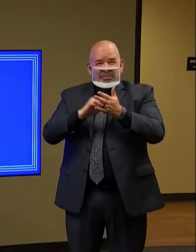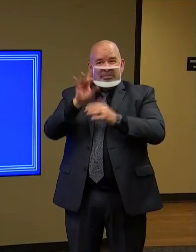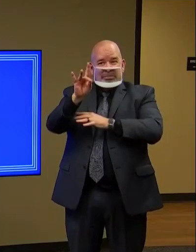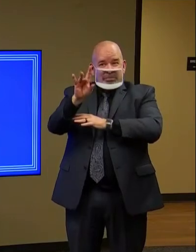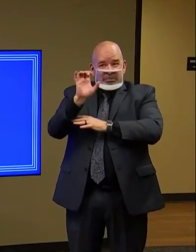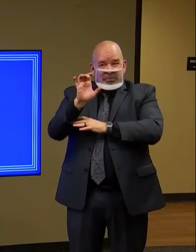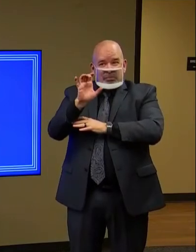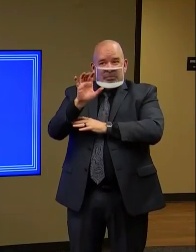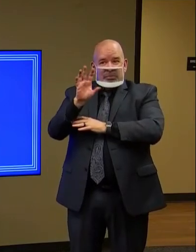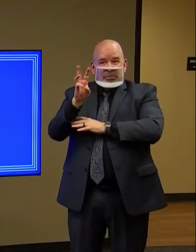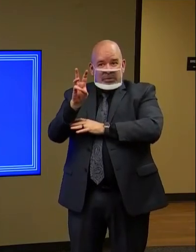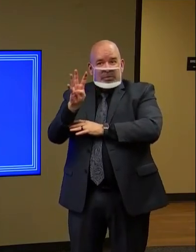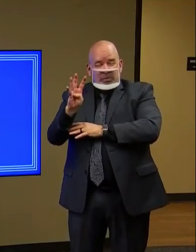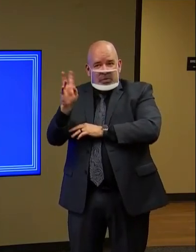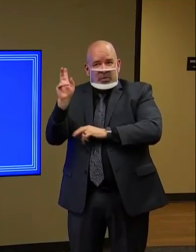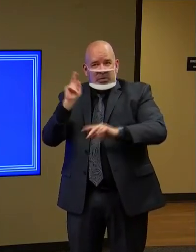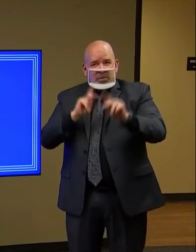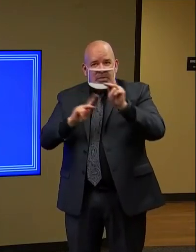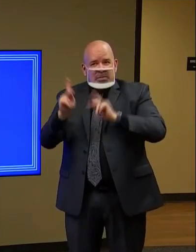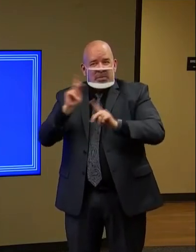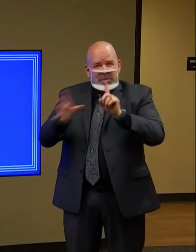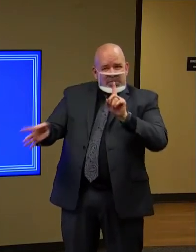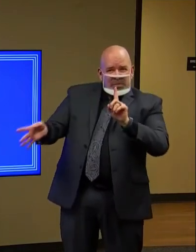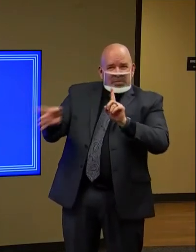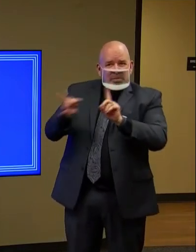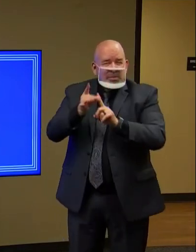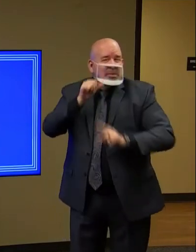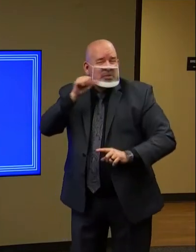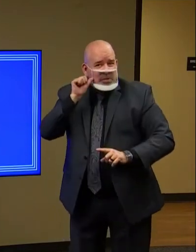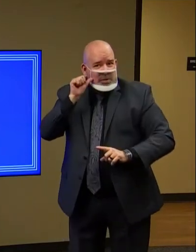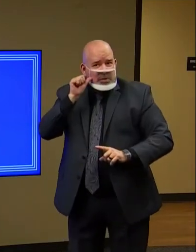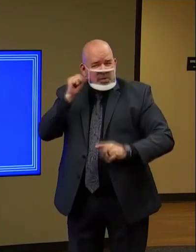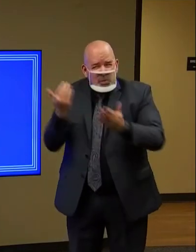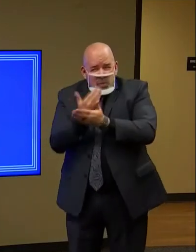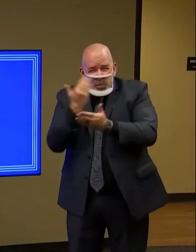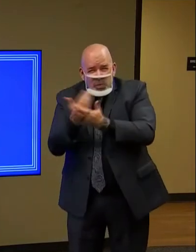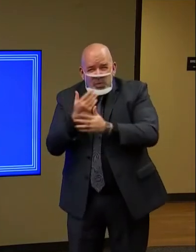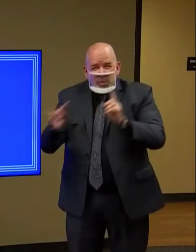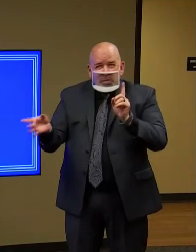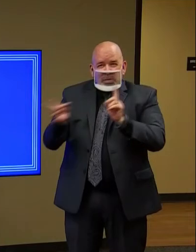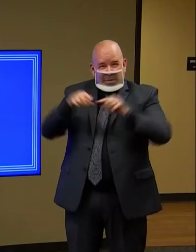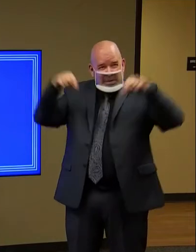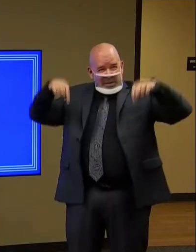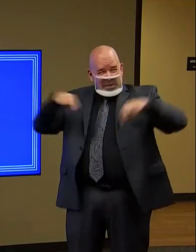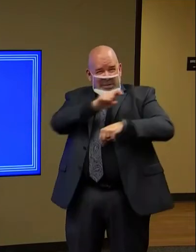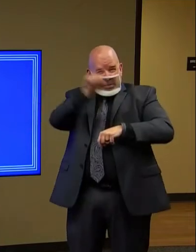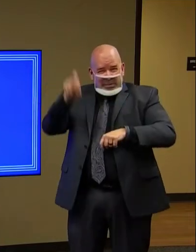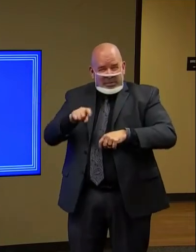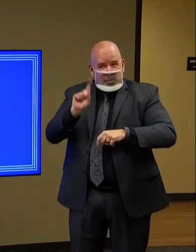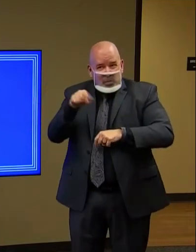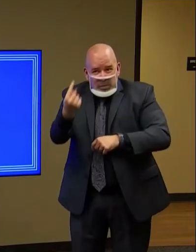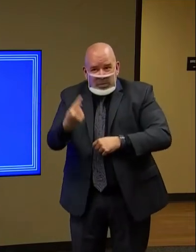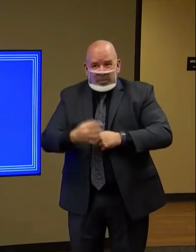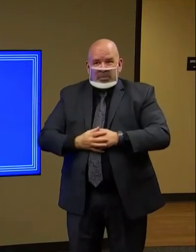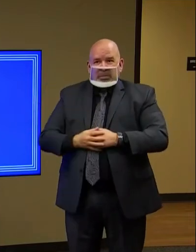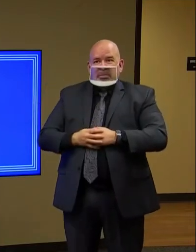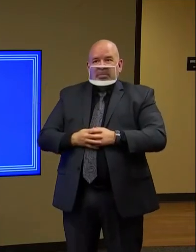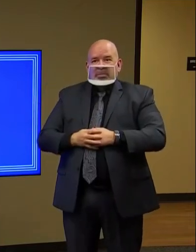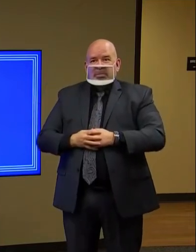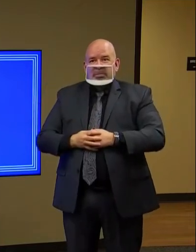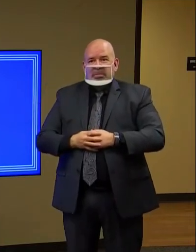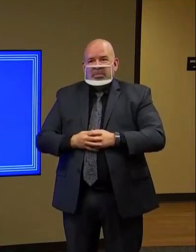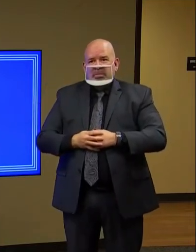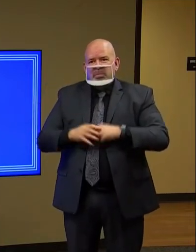16,864 new COVID cases were reported yesterday. Now, that's the first time we've gotten above 16,000,